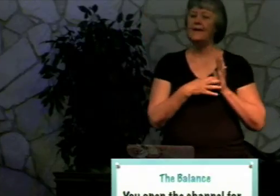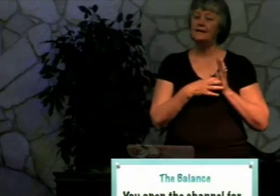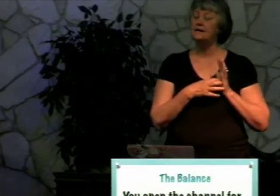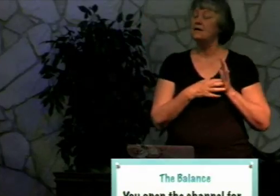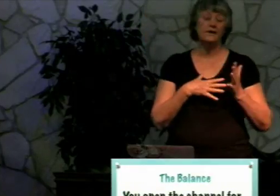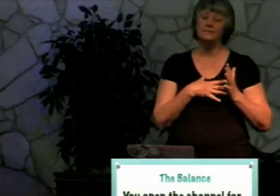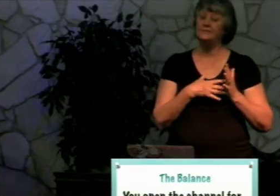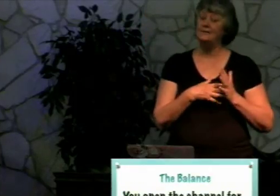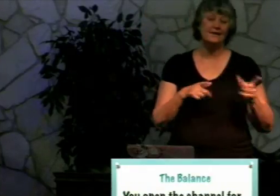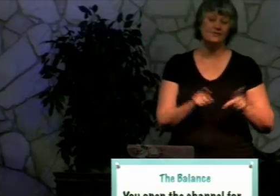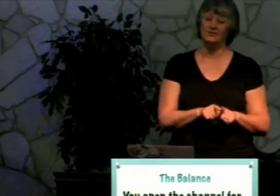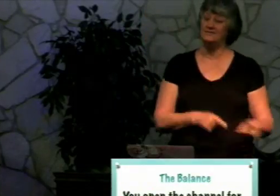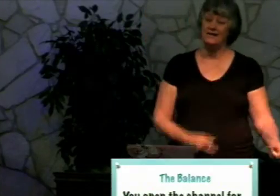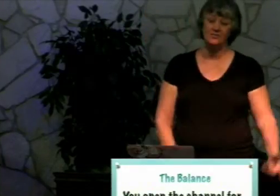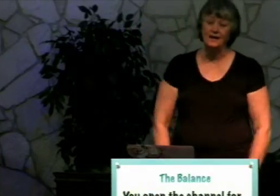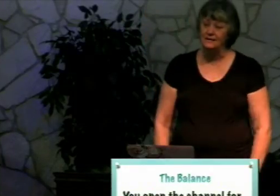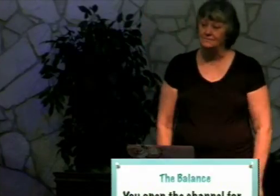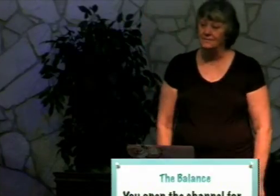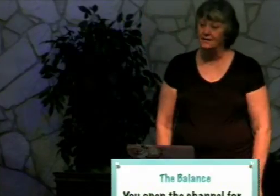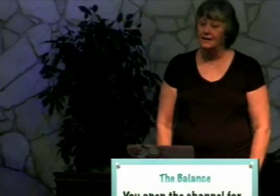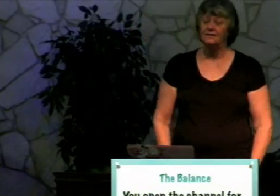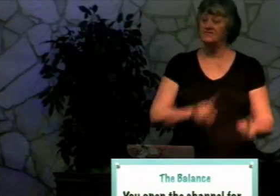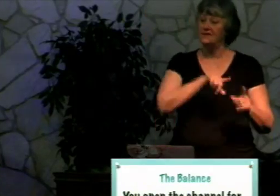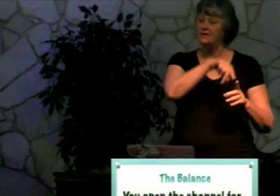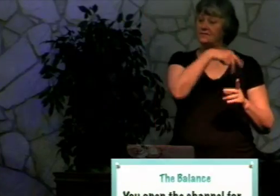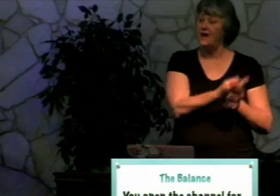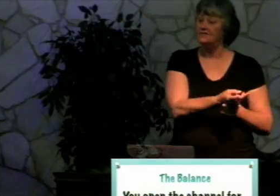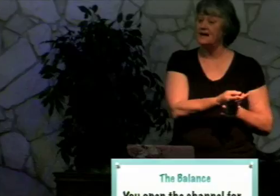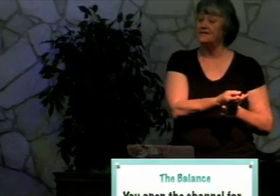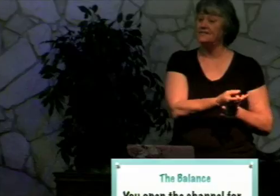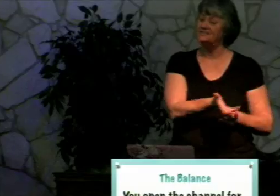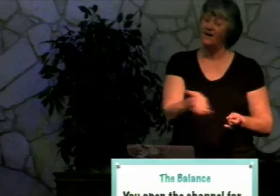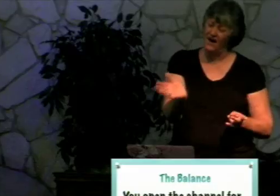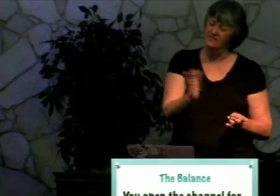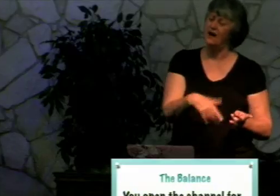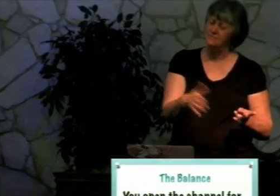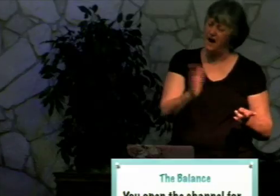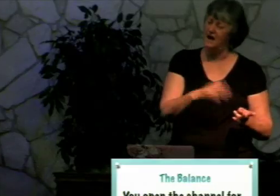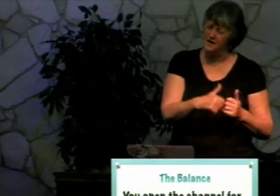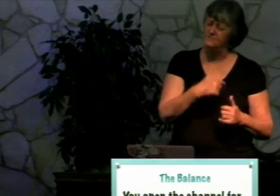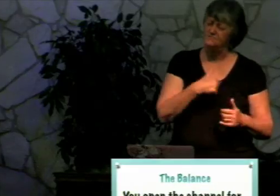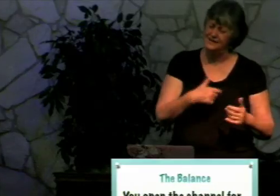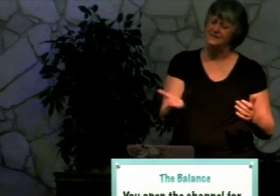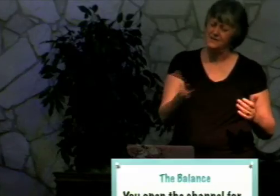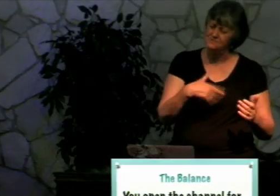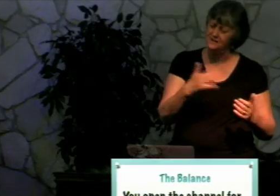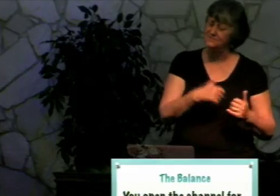weak, we're going to be weak just like them. Because they're going to fall down and they're going to say, oh, come on with me, come on with